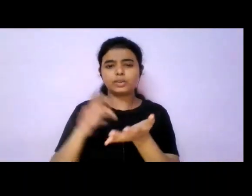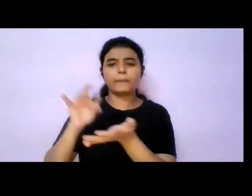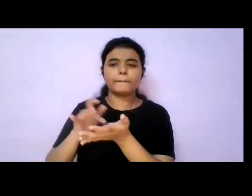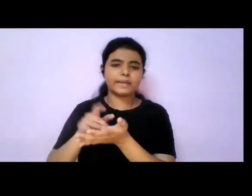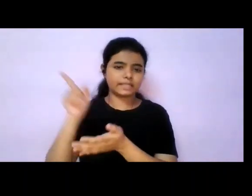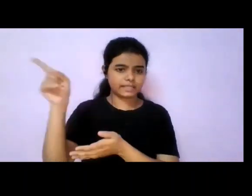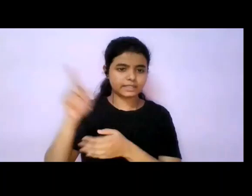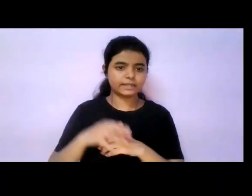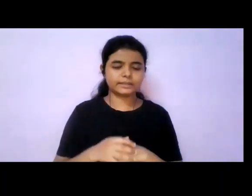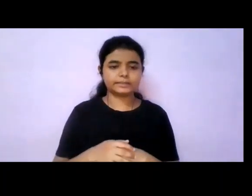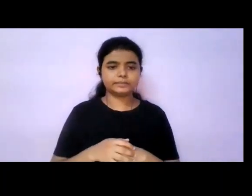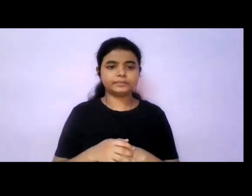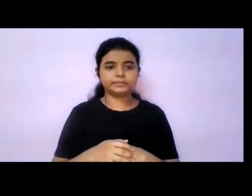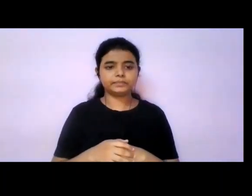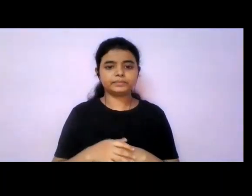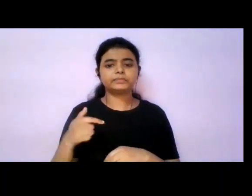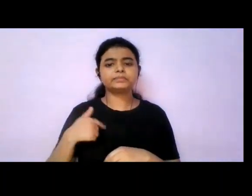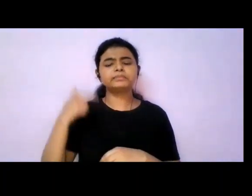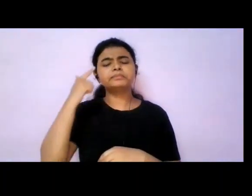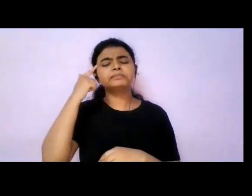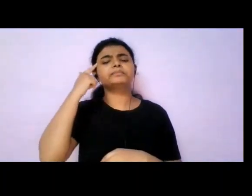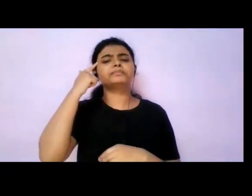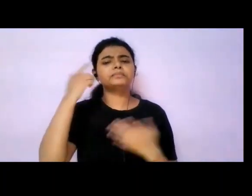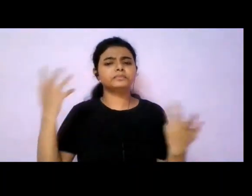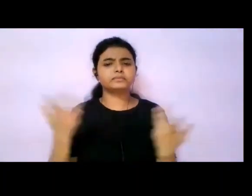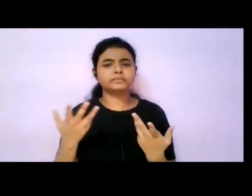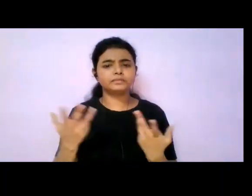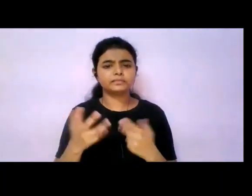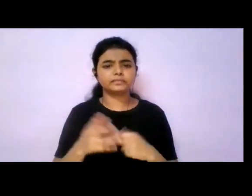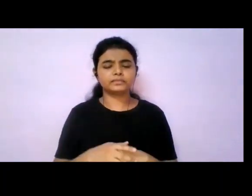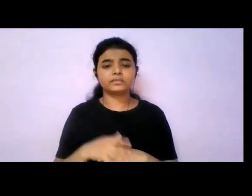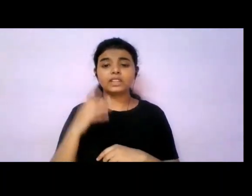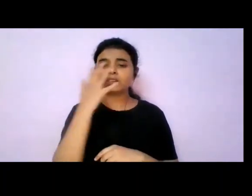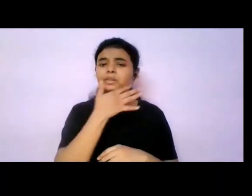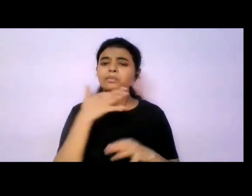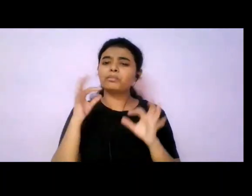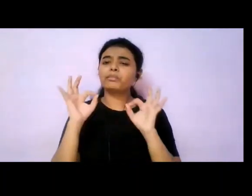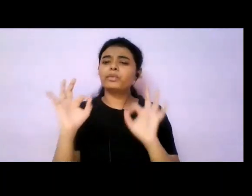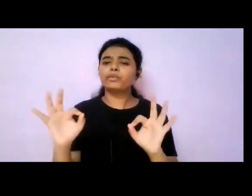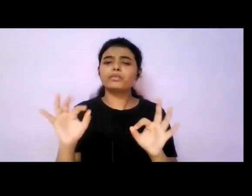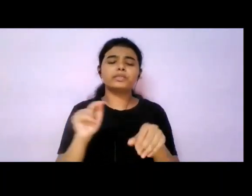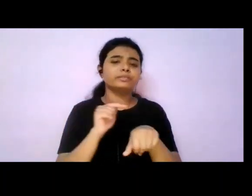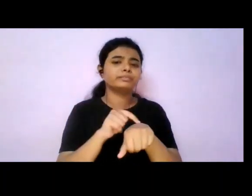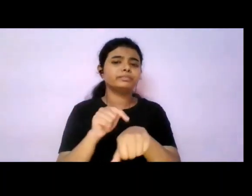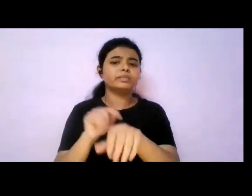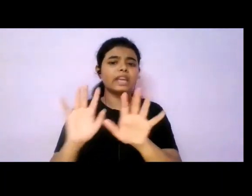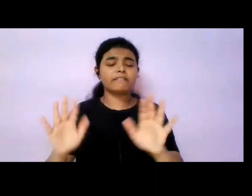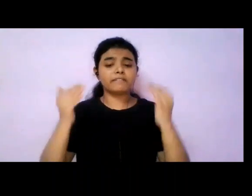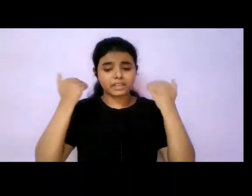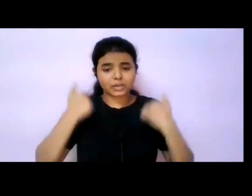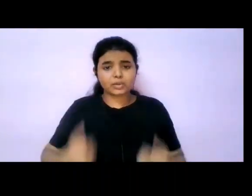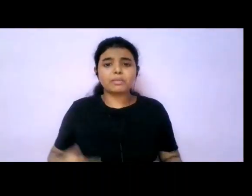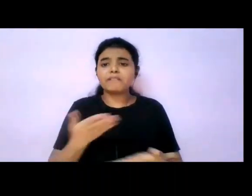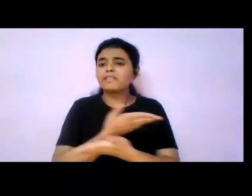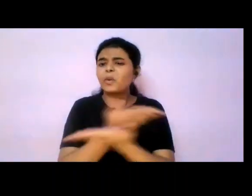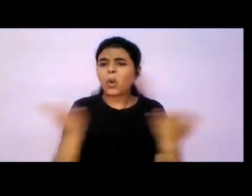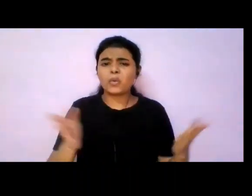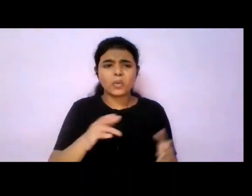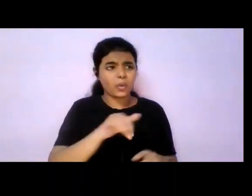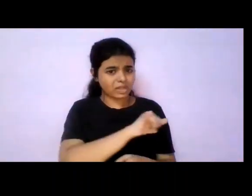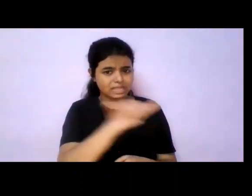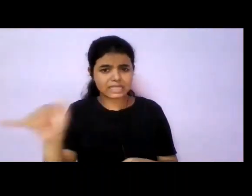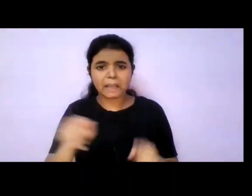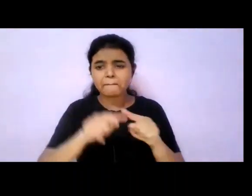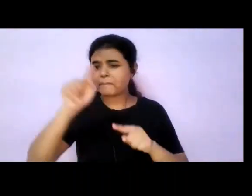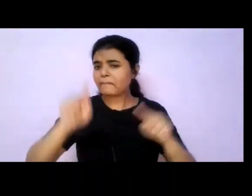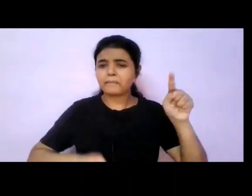So it's difficult sometimes to remind ourselves that some of the most beautiful moments of being human are found in our encounters with